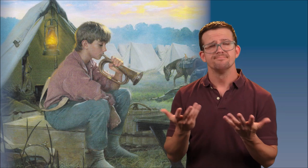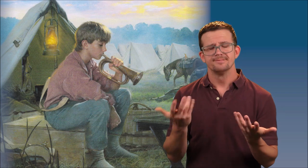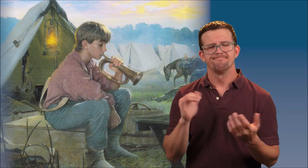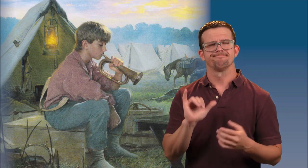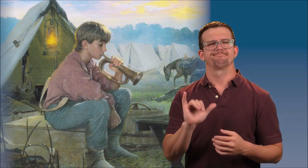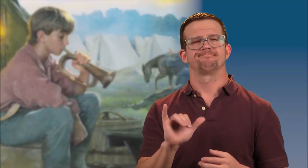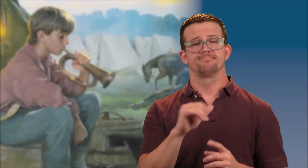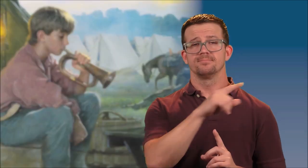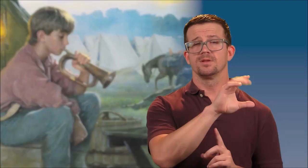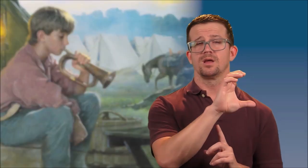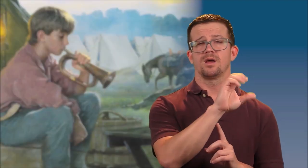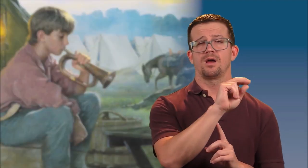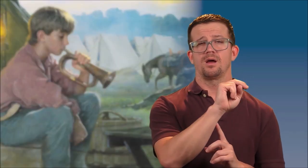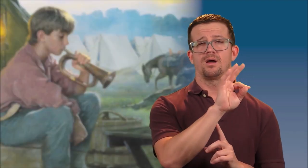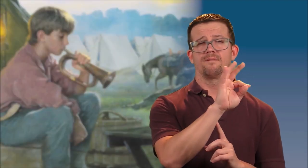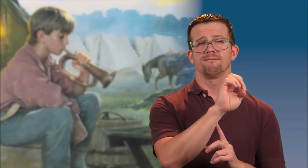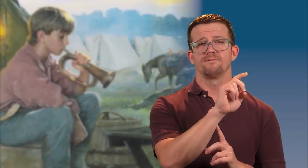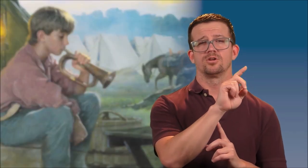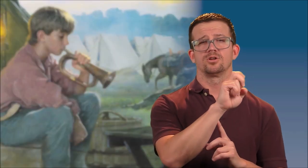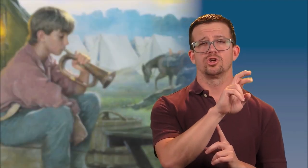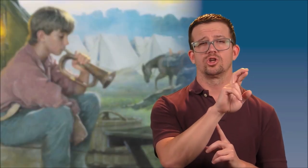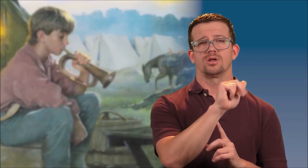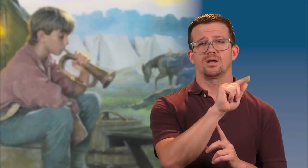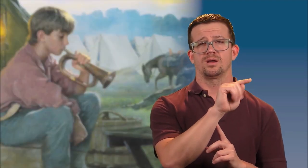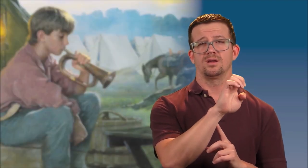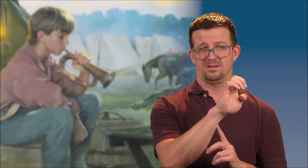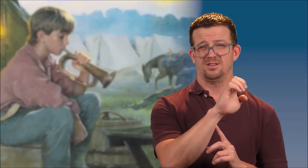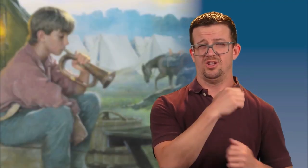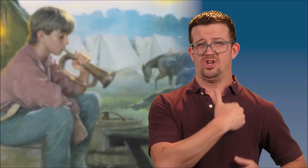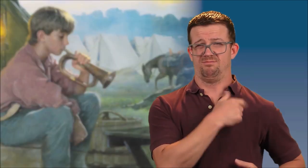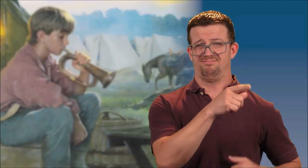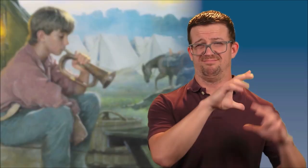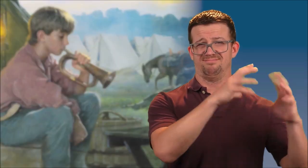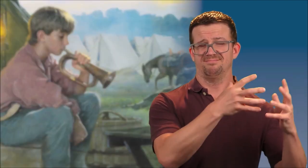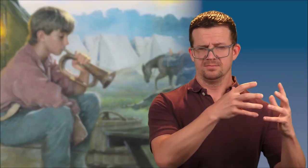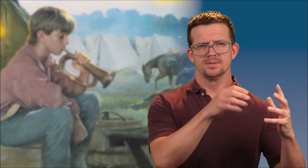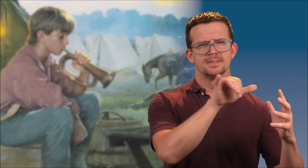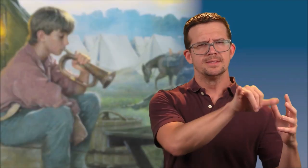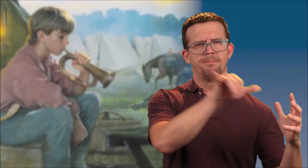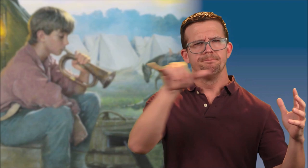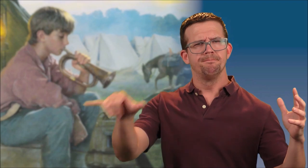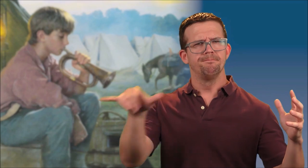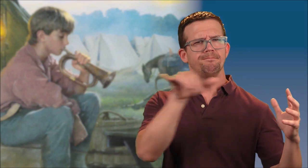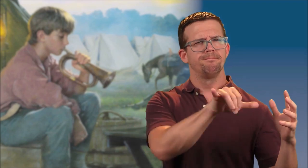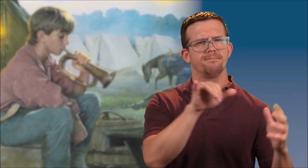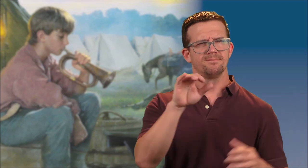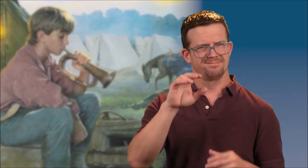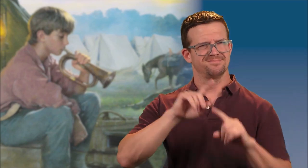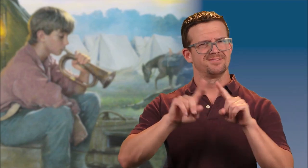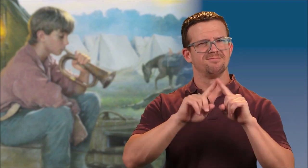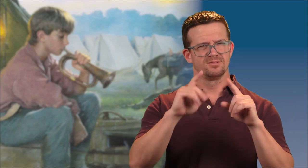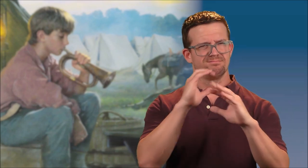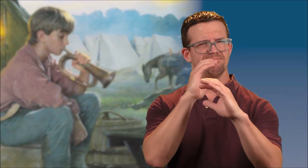The problem in the Civil War was that the Confederate Army had the same calls.